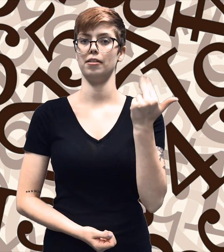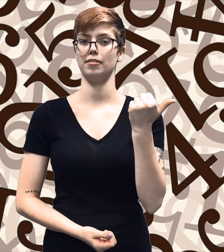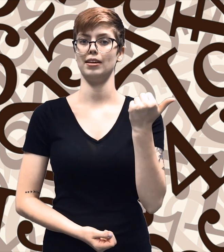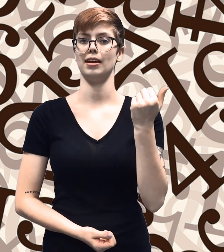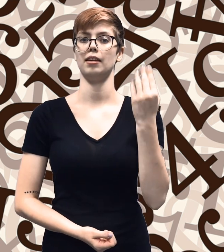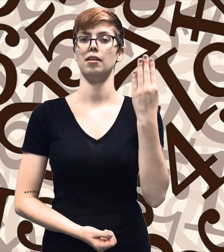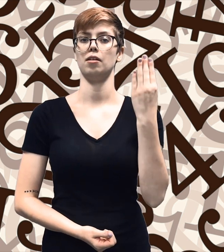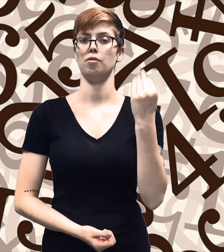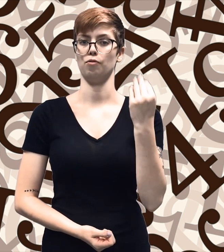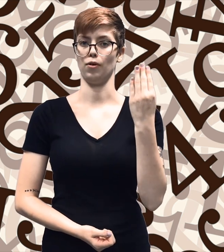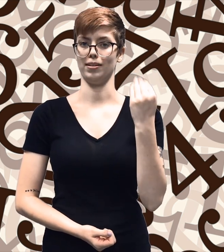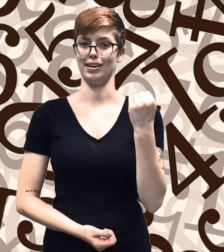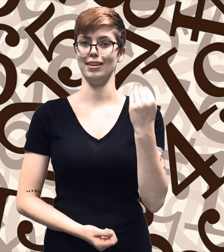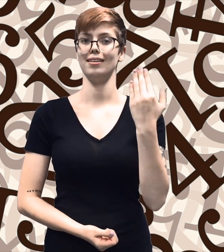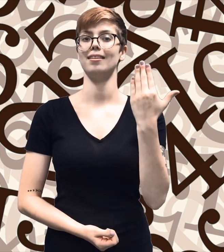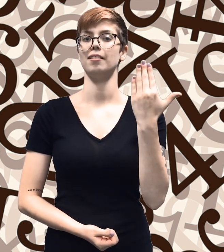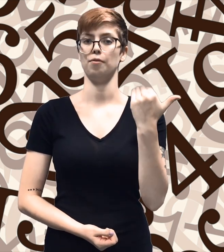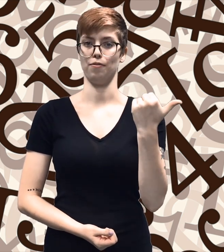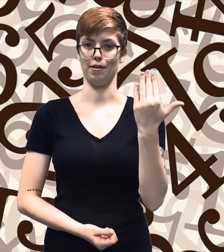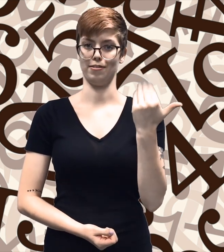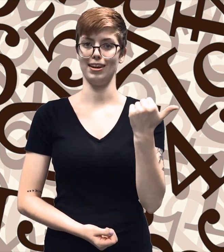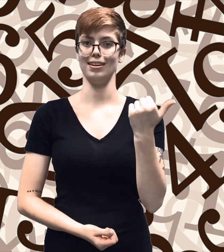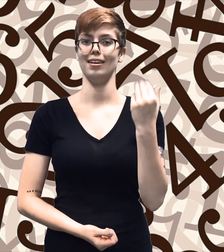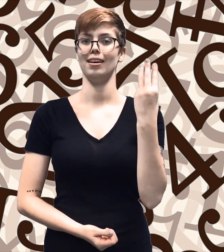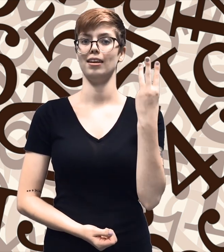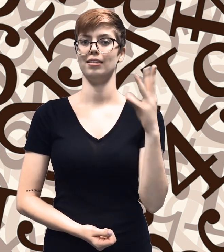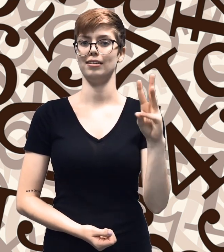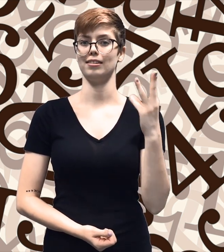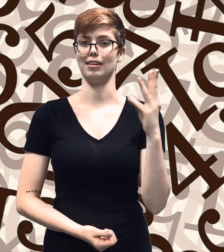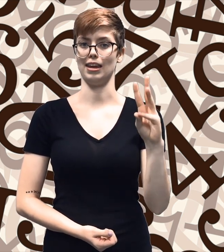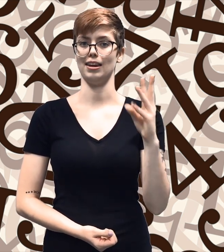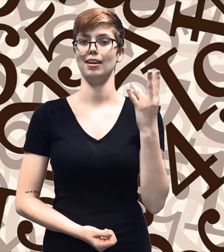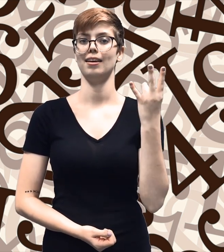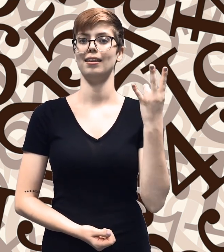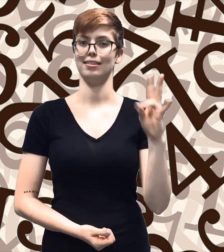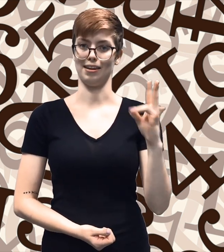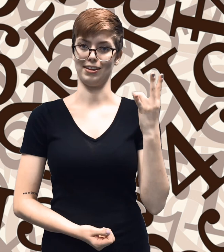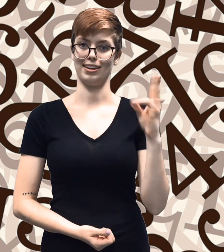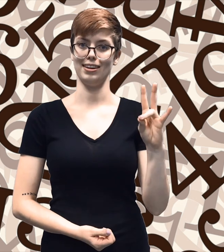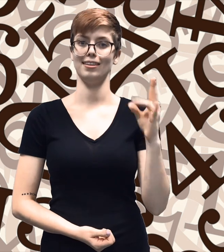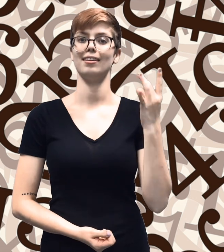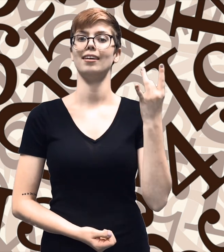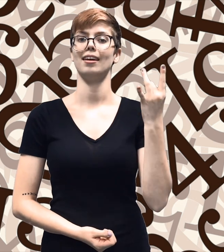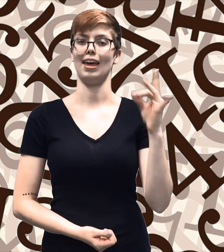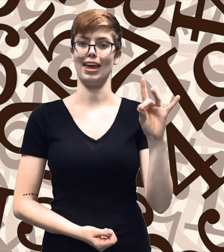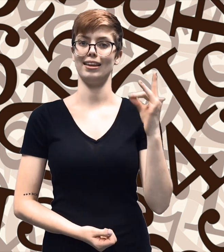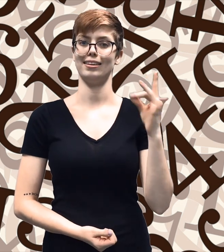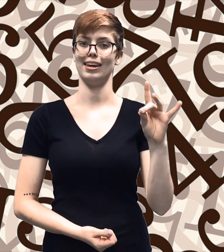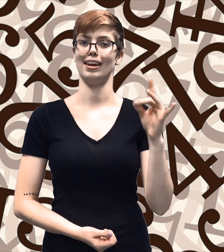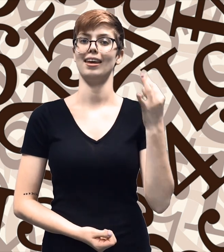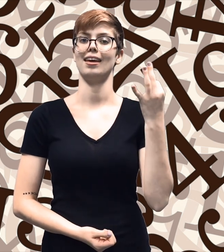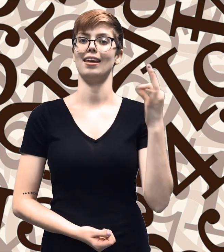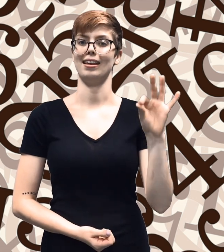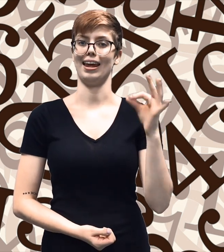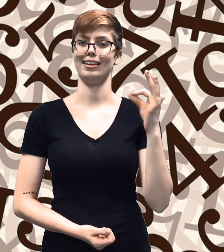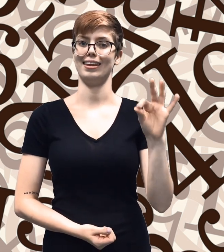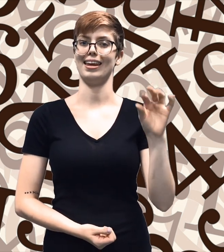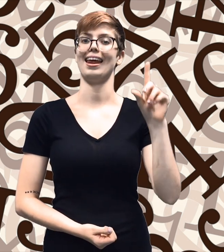13, 14, 15, 16, 17, 18, 19,